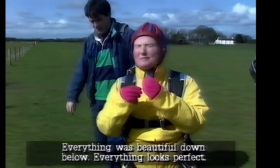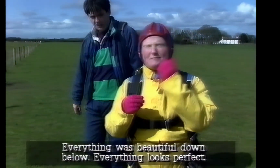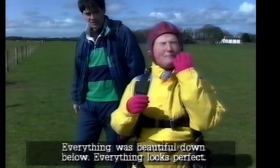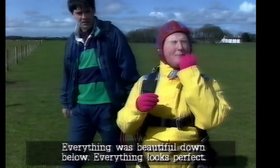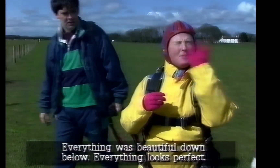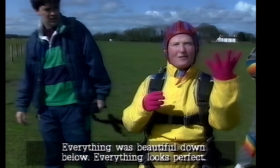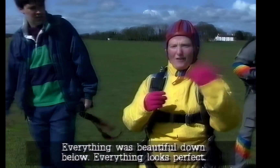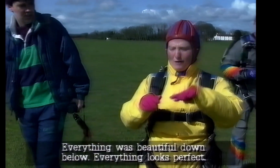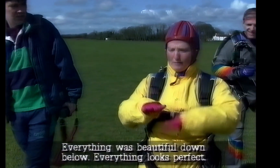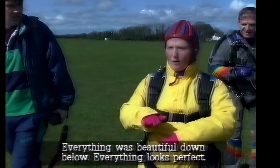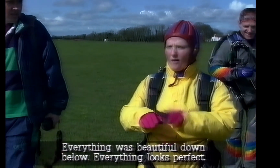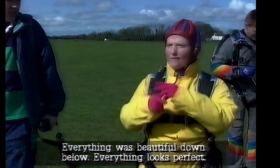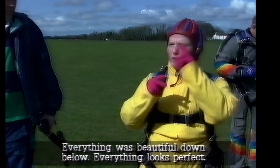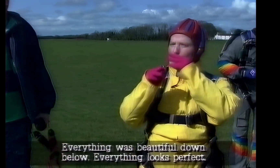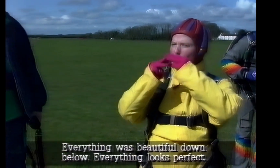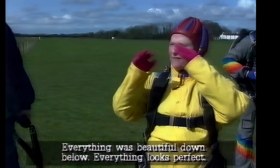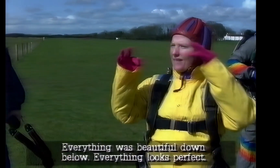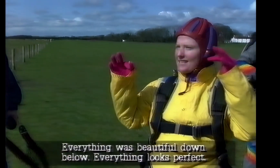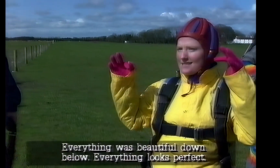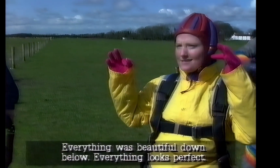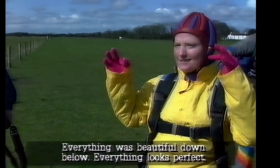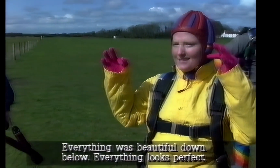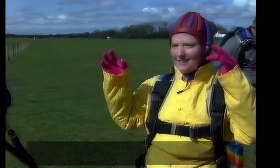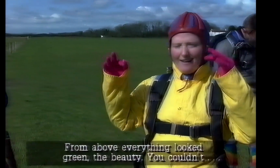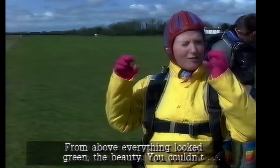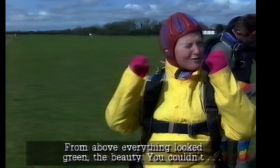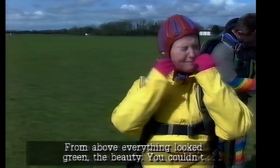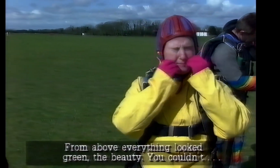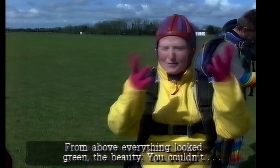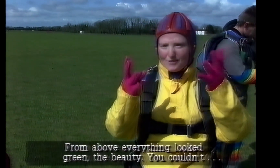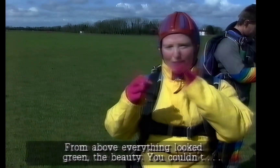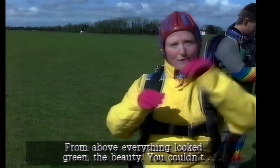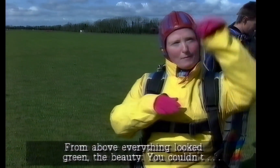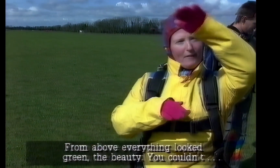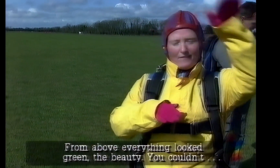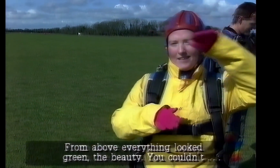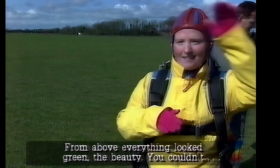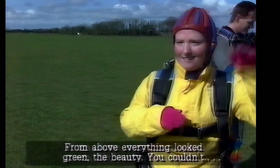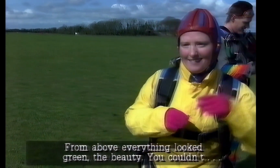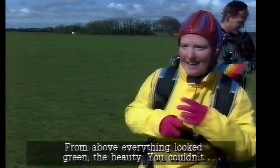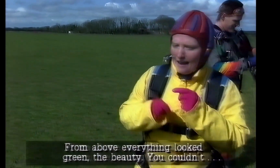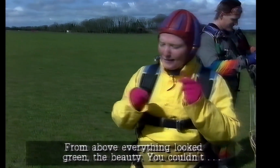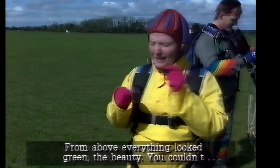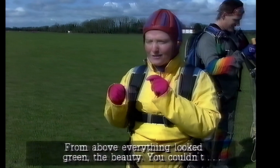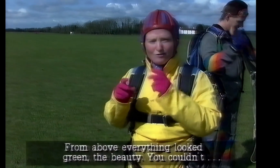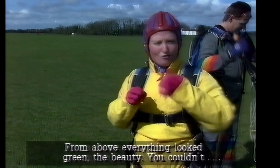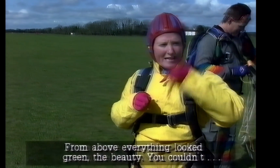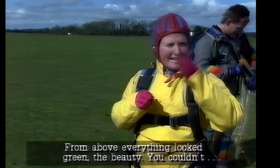was beautiful from below. Everything looked perfect. I mean, beautiful from above. Everything looked Lucky